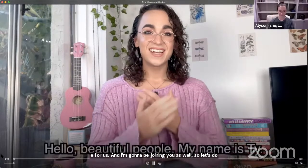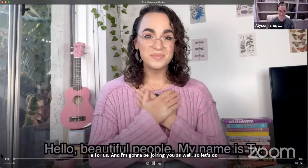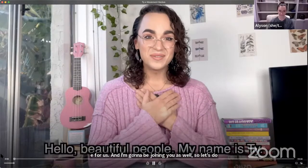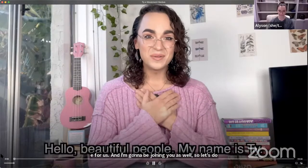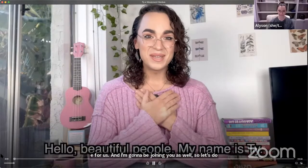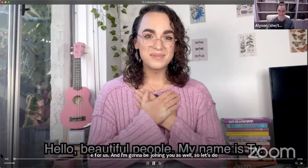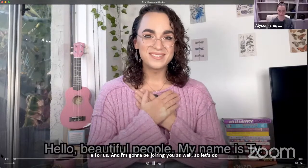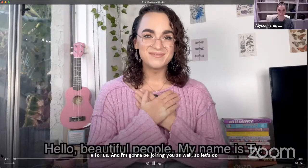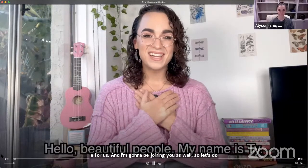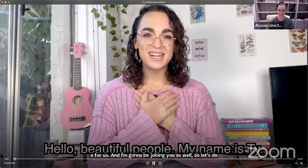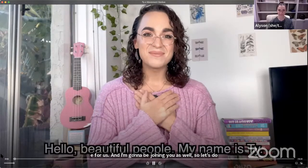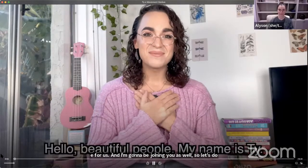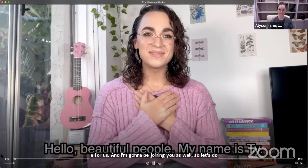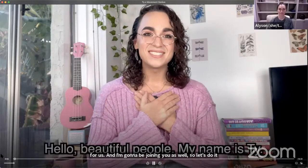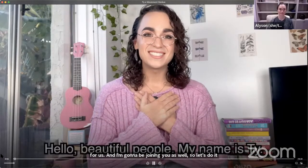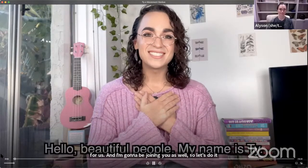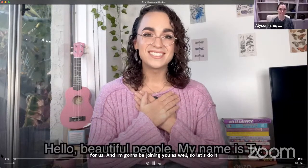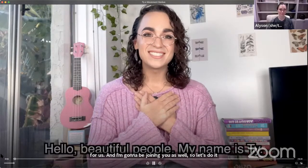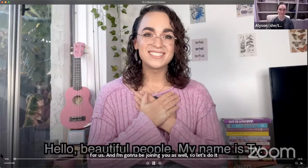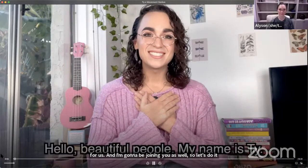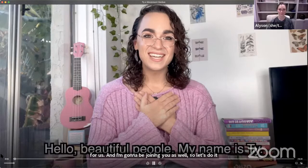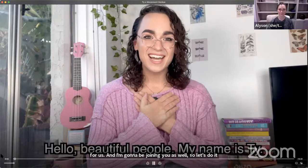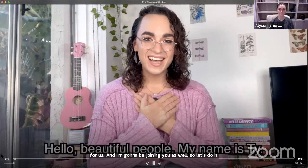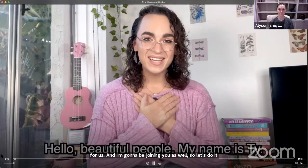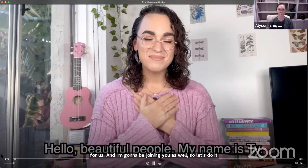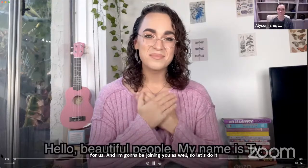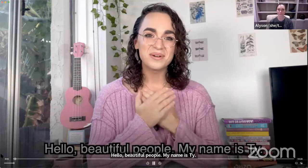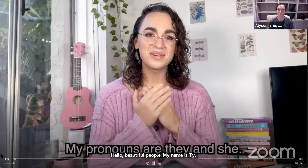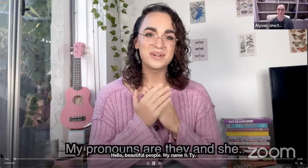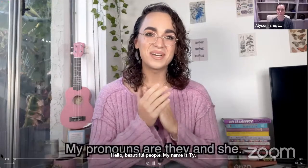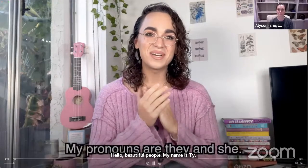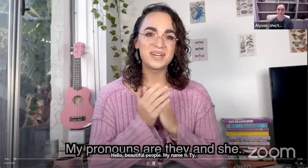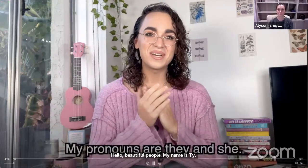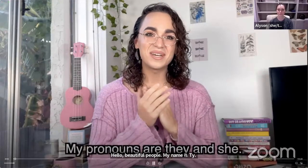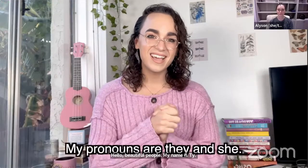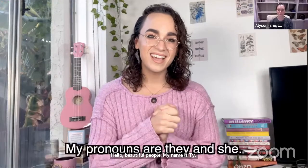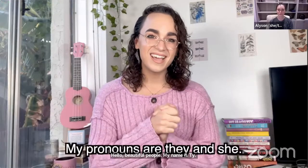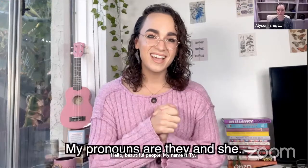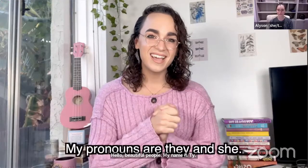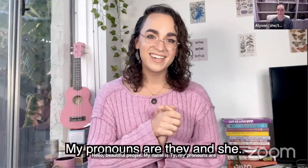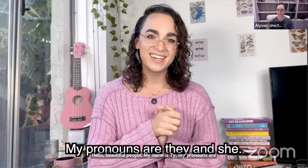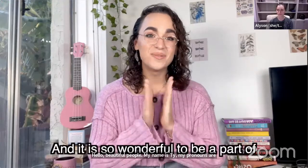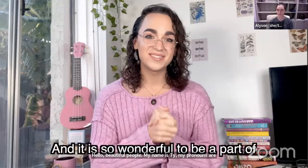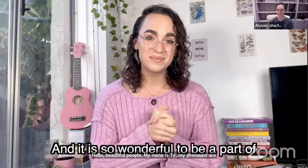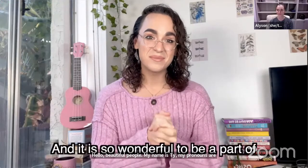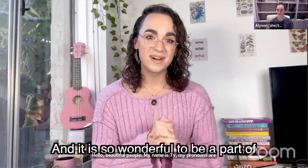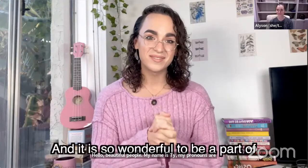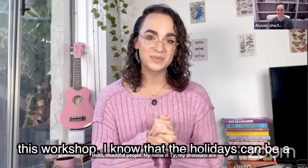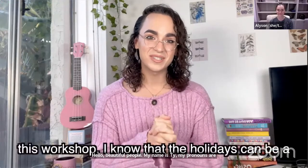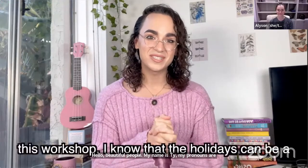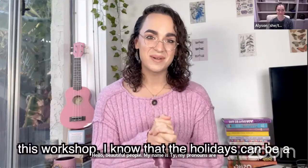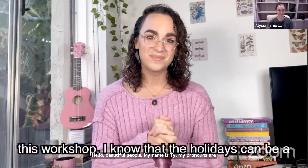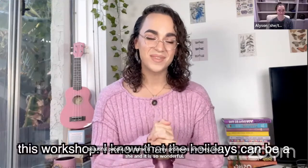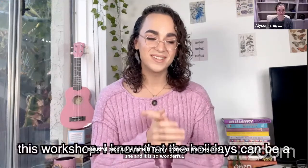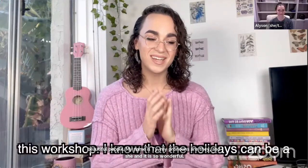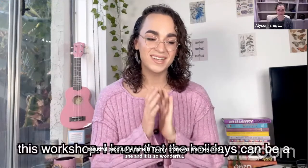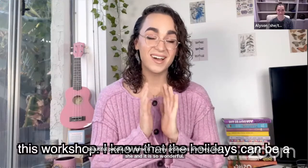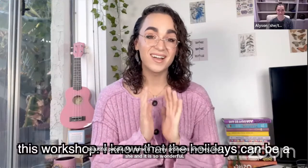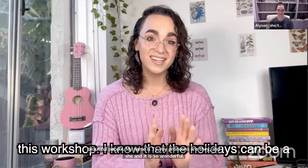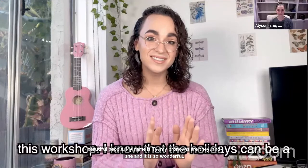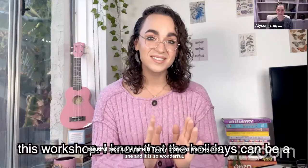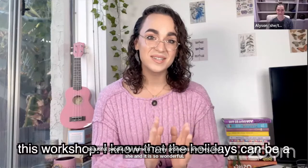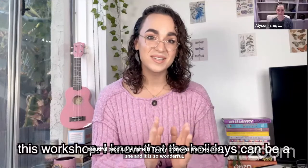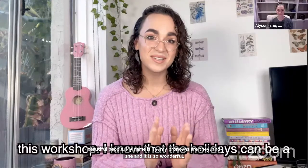Hello, beautiful people. My name is Ty. My pronouns are they and she, and it is so wonderful to be a part of this workshop. I know that